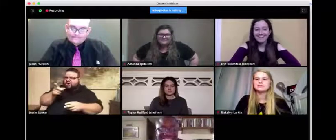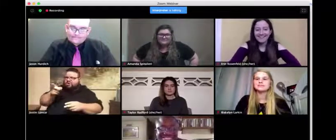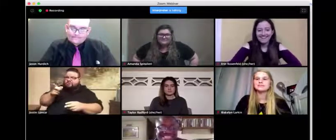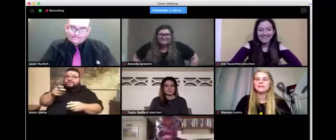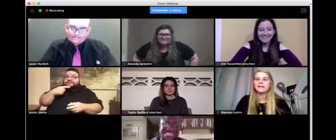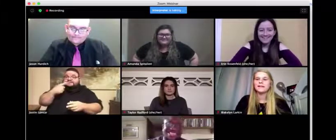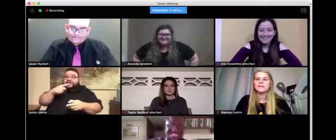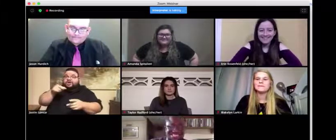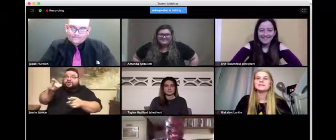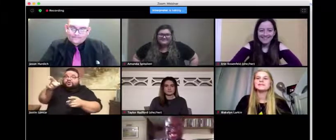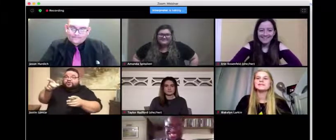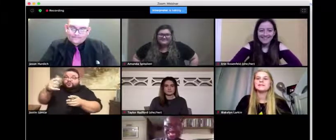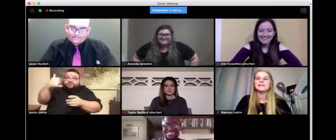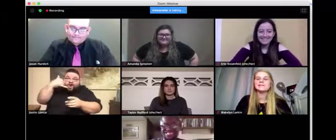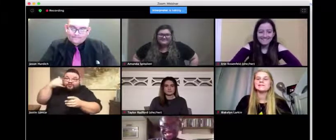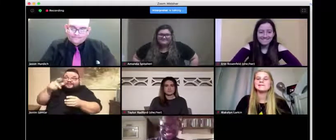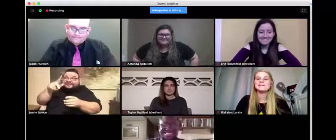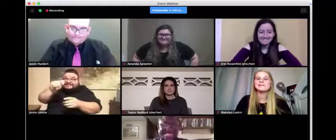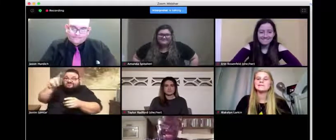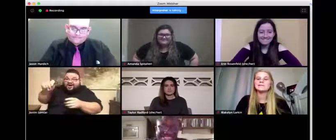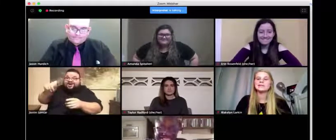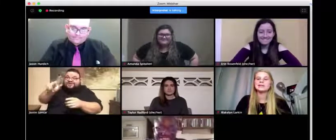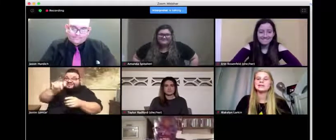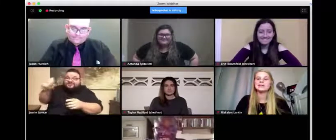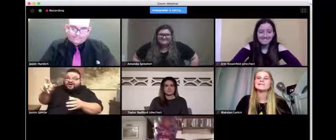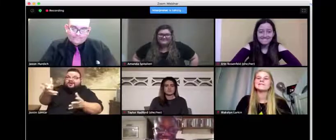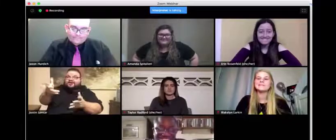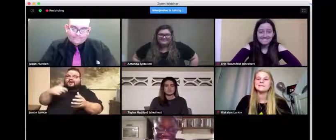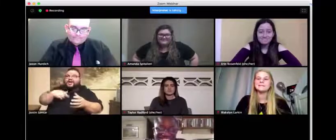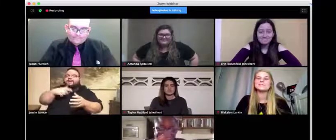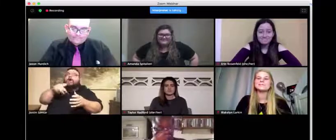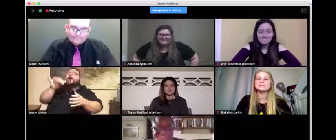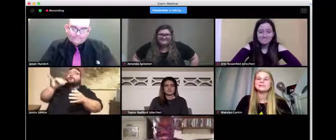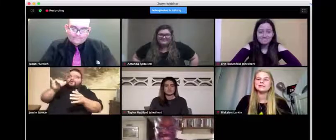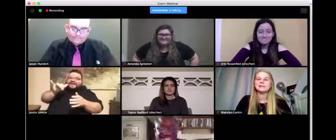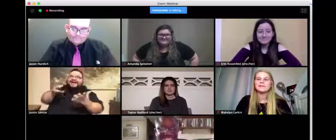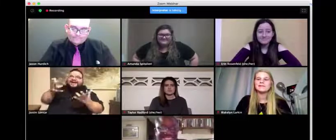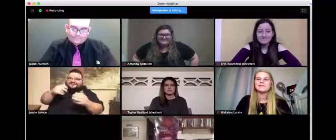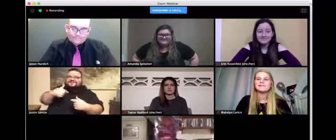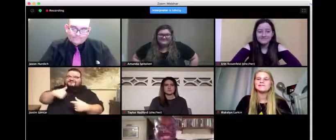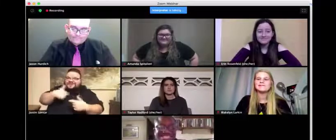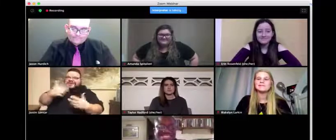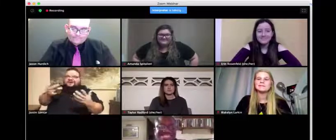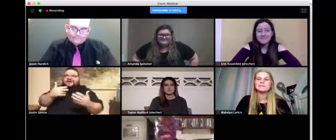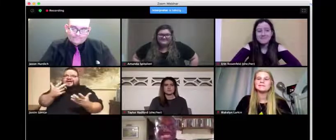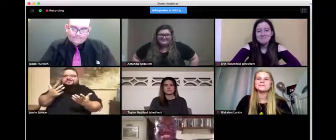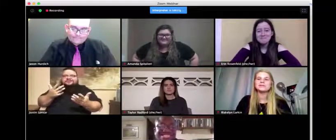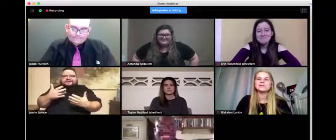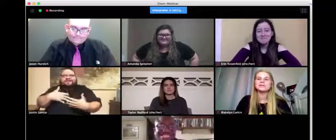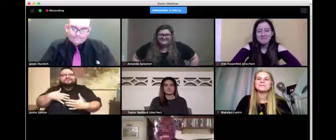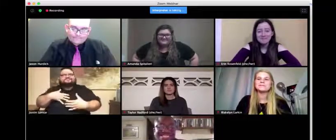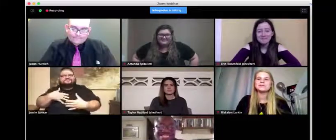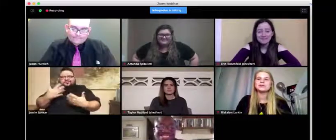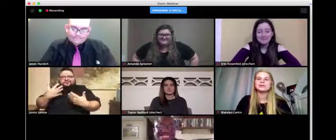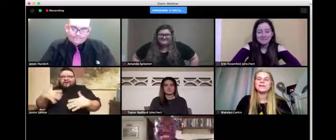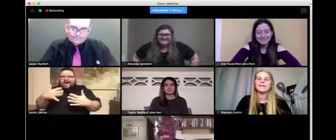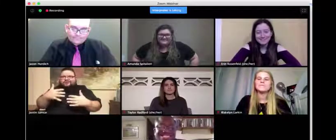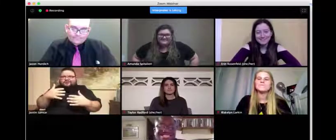you. And I was like, oh yeah, that is me. So I was like, wow, people are starting to recognize me in my hometown.